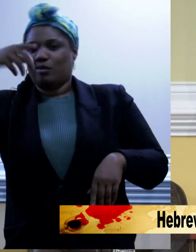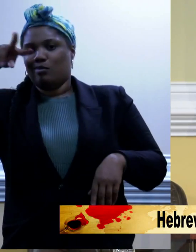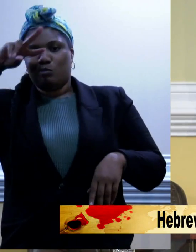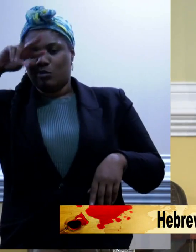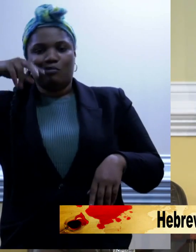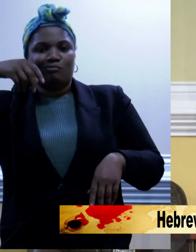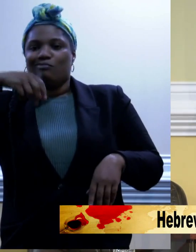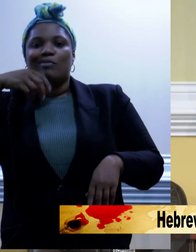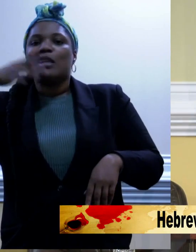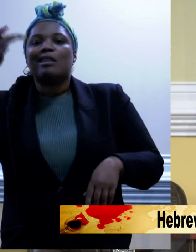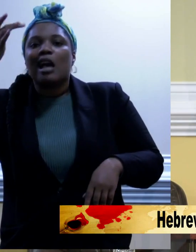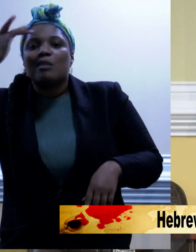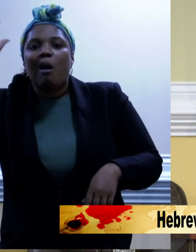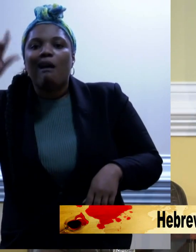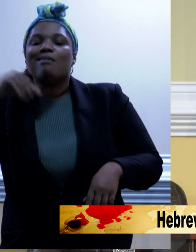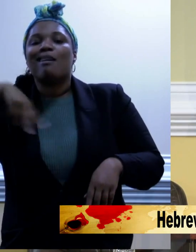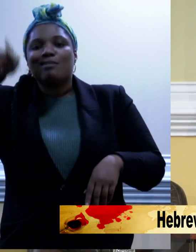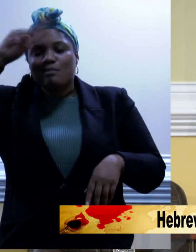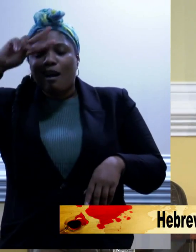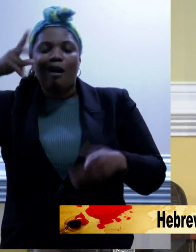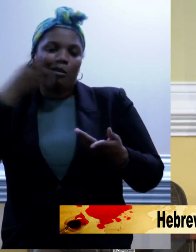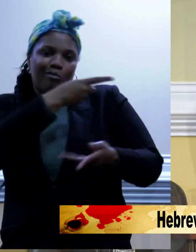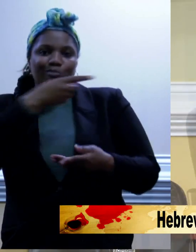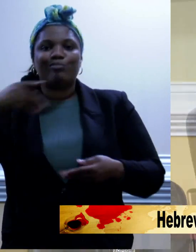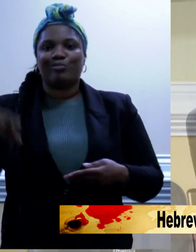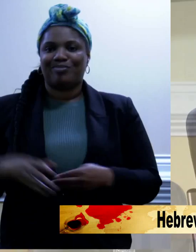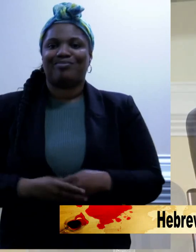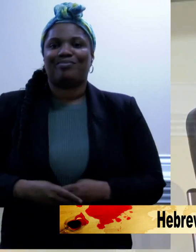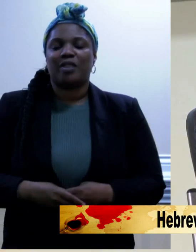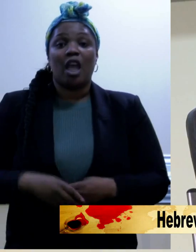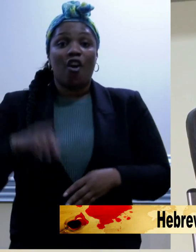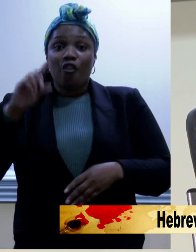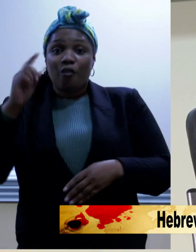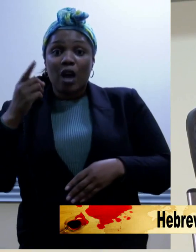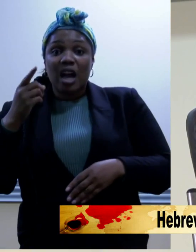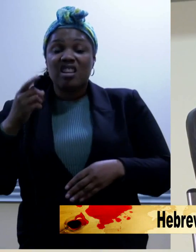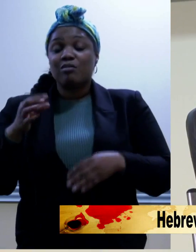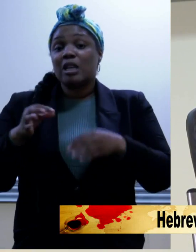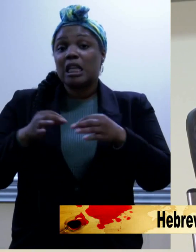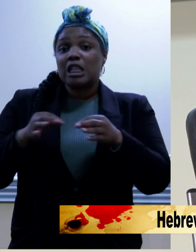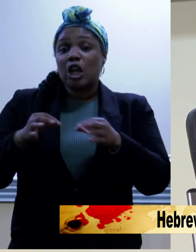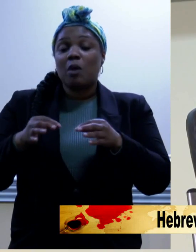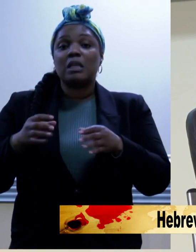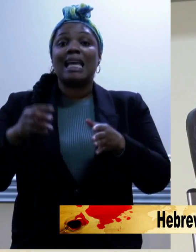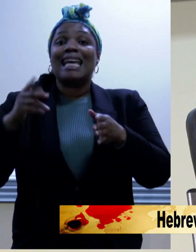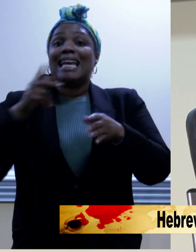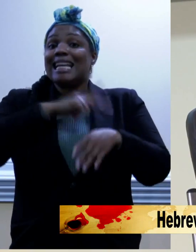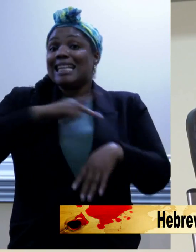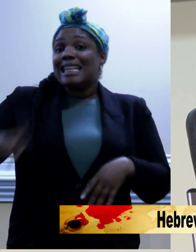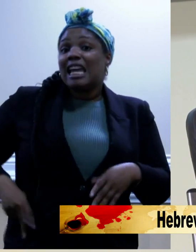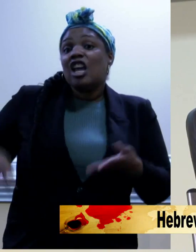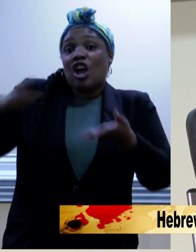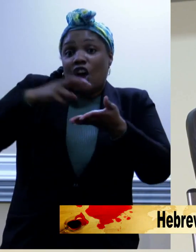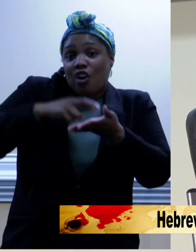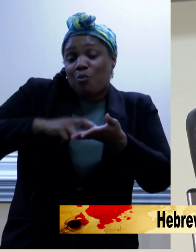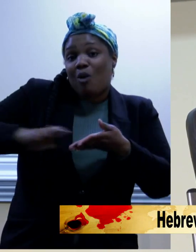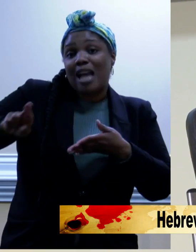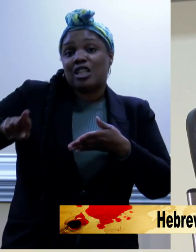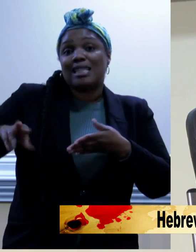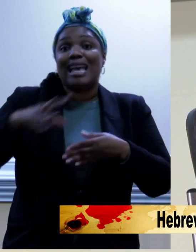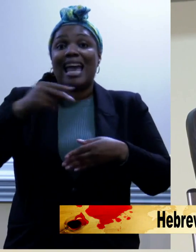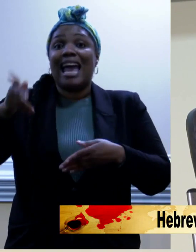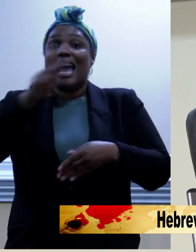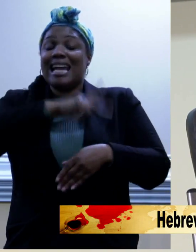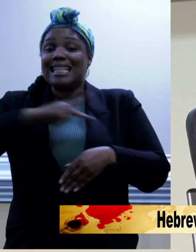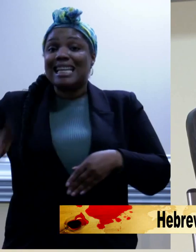So Abraham paid a tenth part. Go ahead and read. First being by interpretation king of righteousness, and after that also king